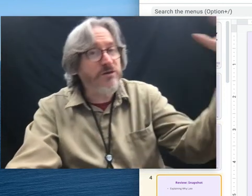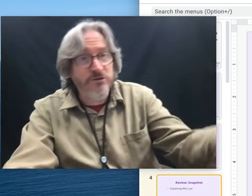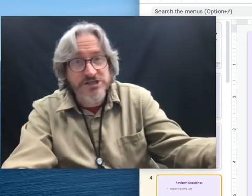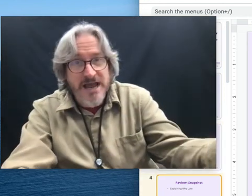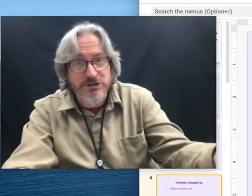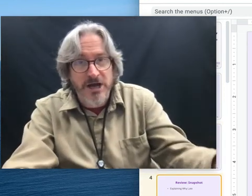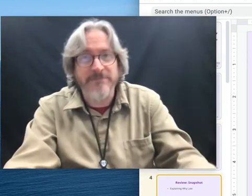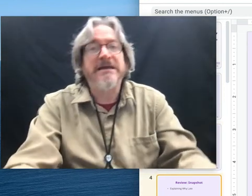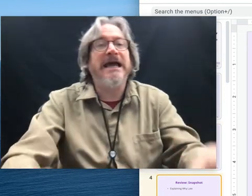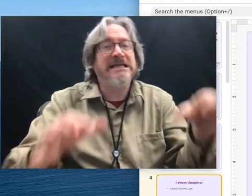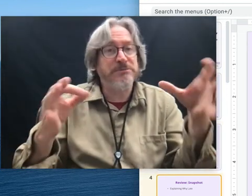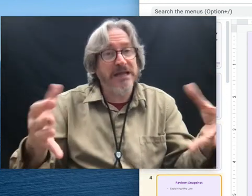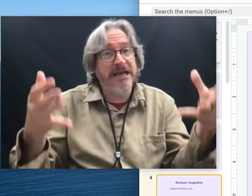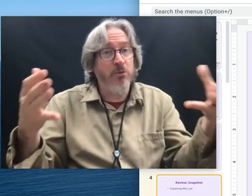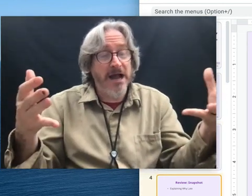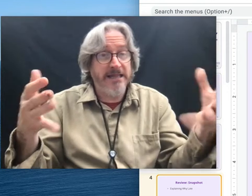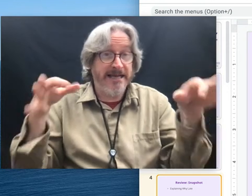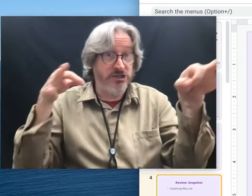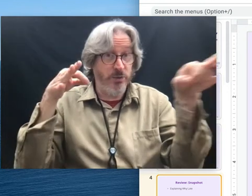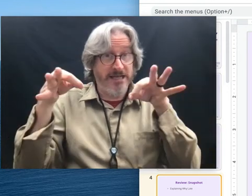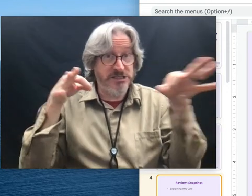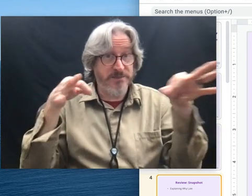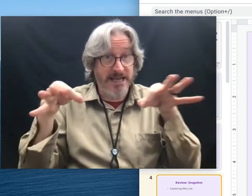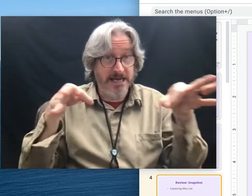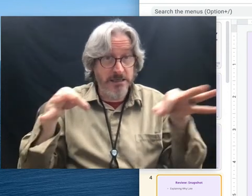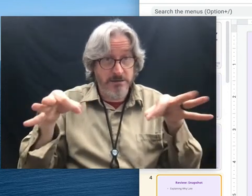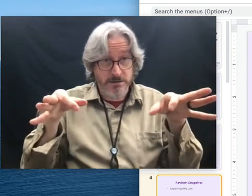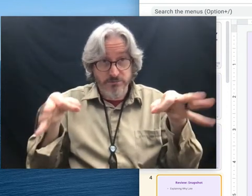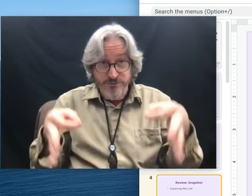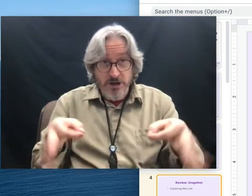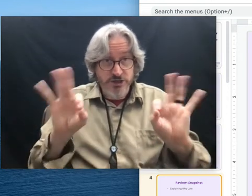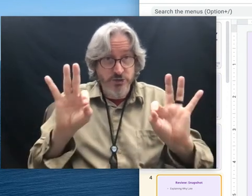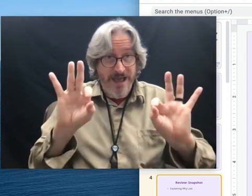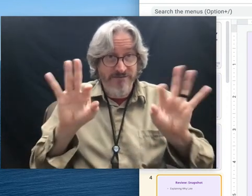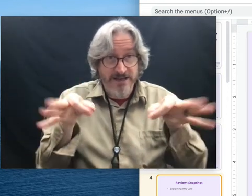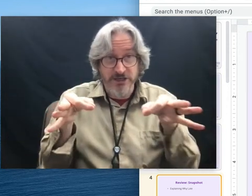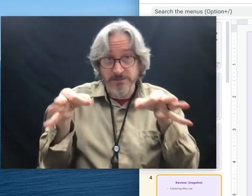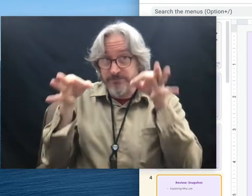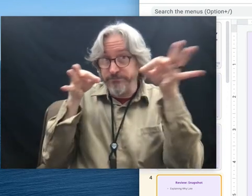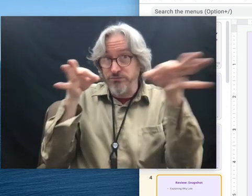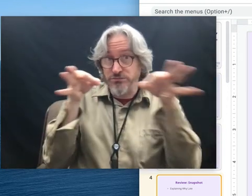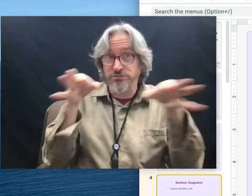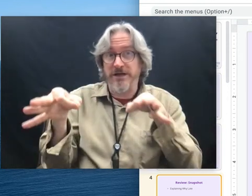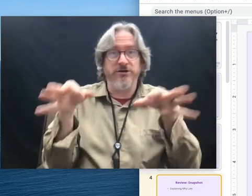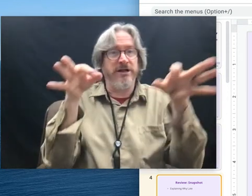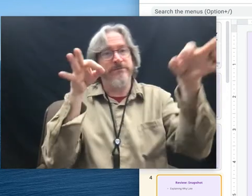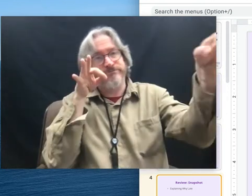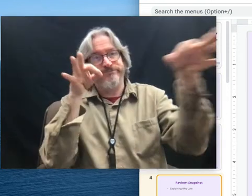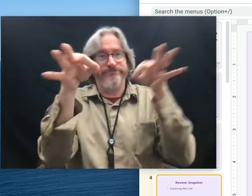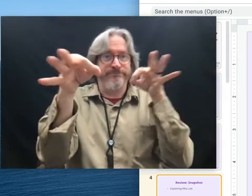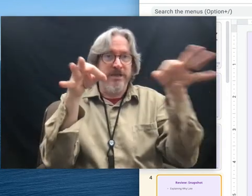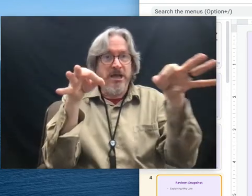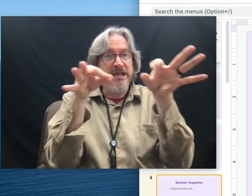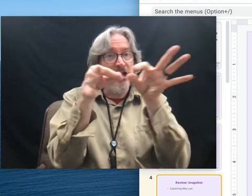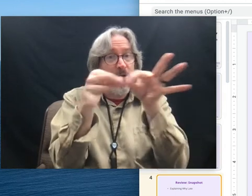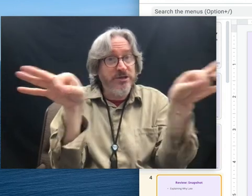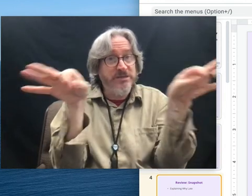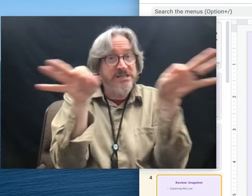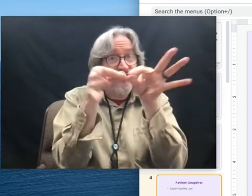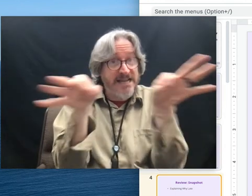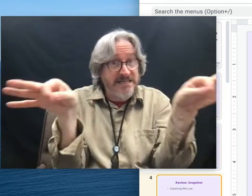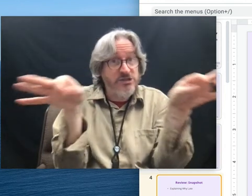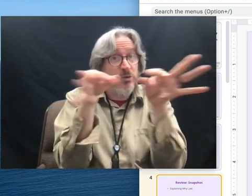So the first snapshot, explaining why late. So explain, 2 F hand shapes. And you're like, you know how